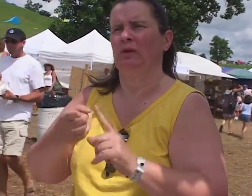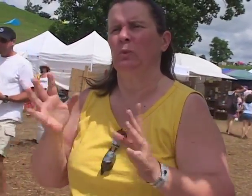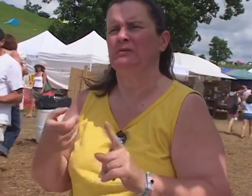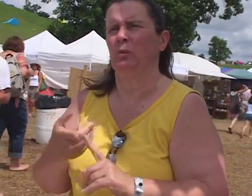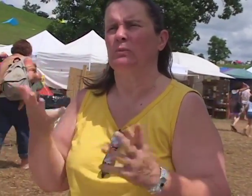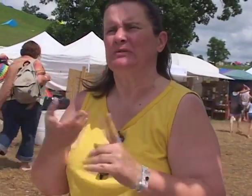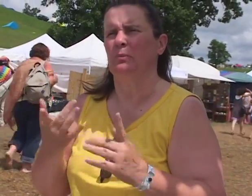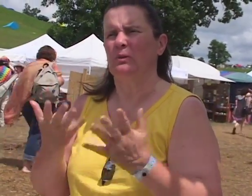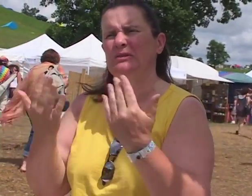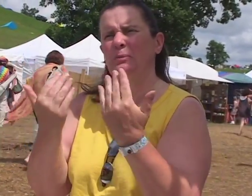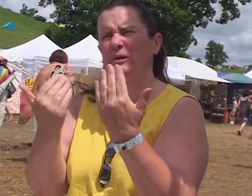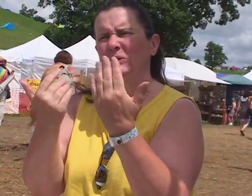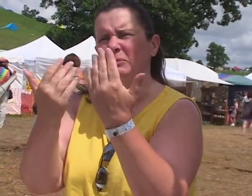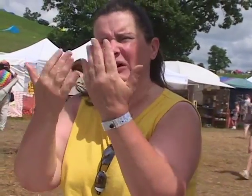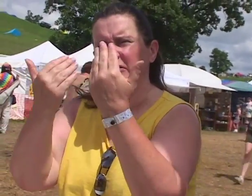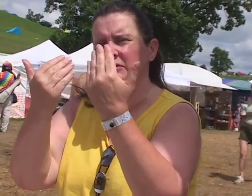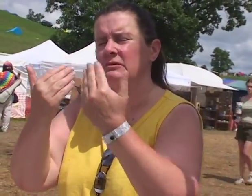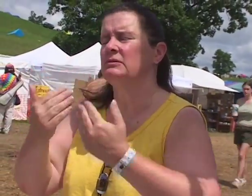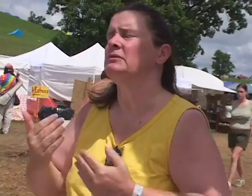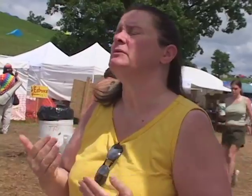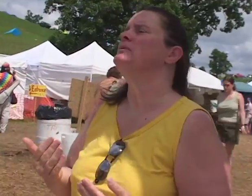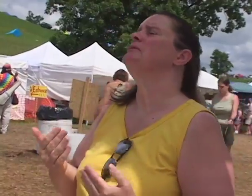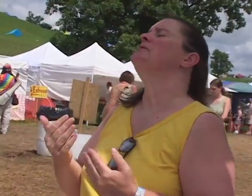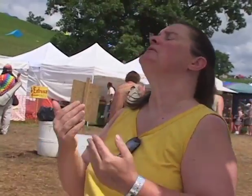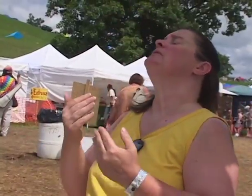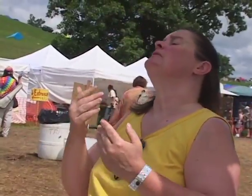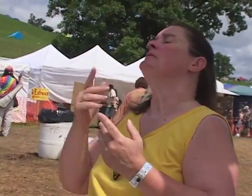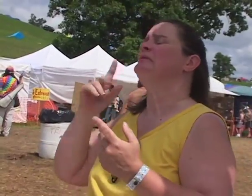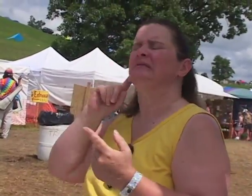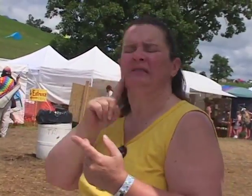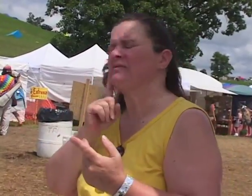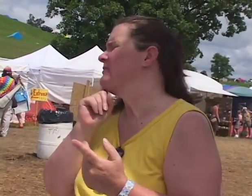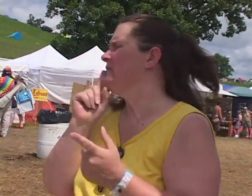who are deaf in the audience want to know what the point is.